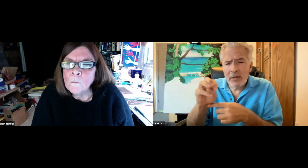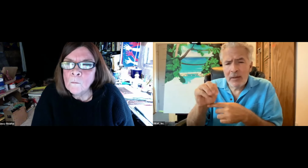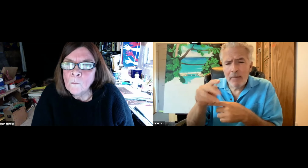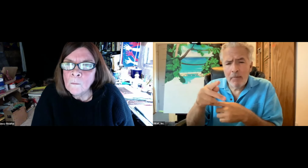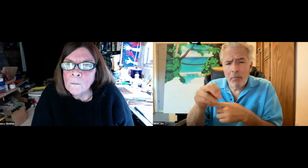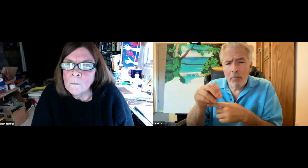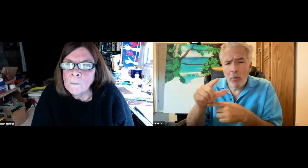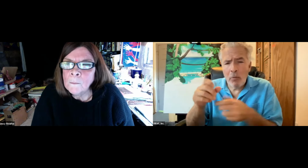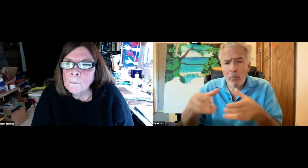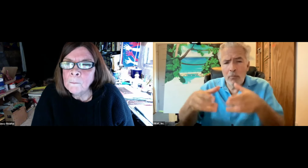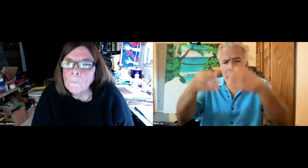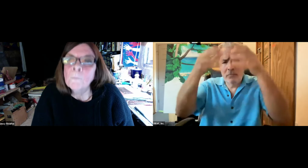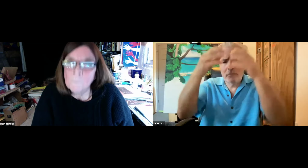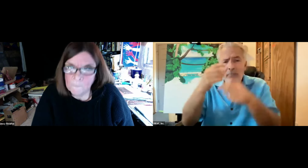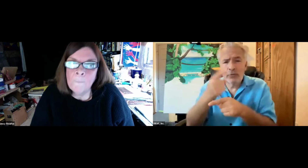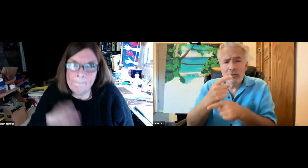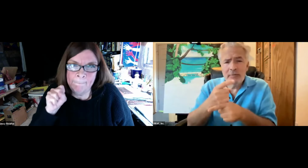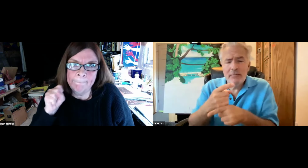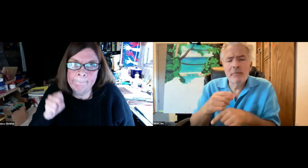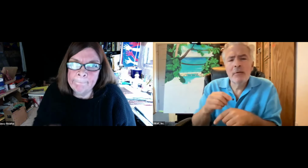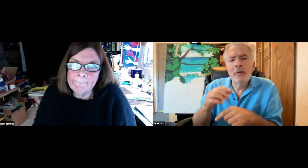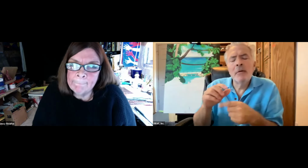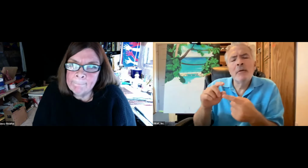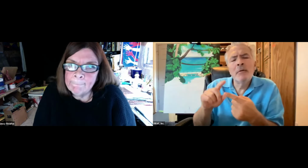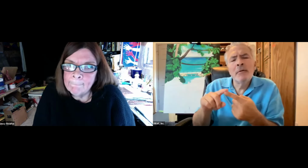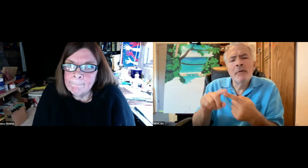He was a sculptor, right? You said totem poles.